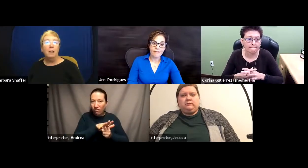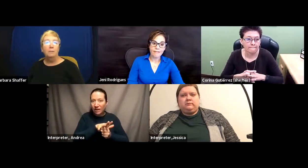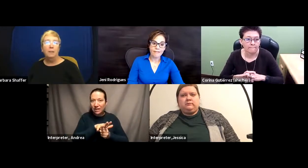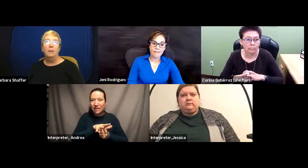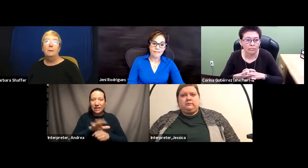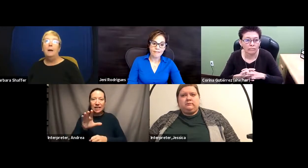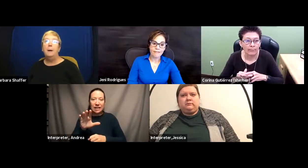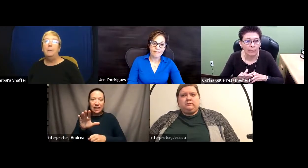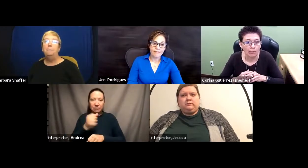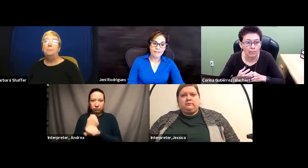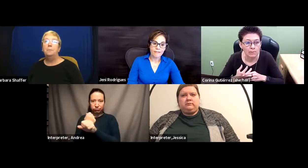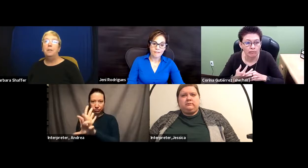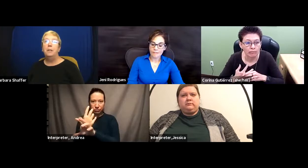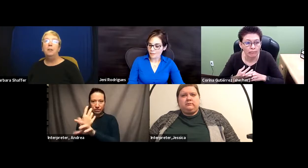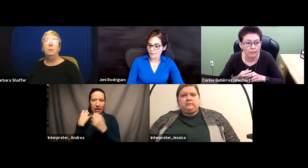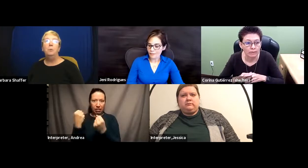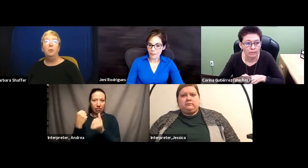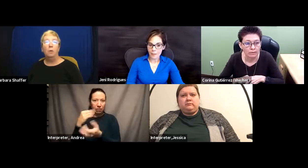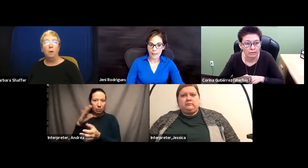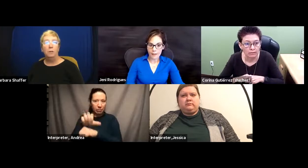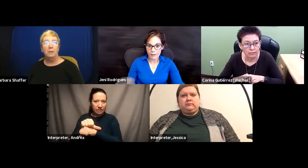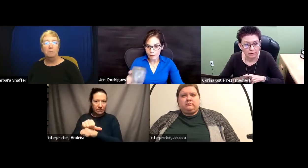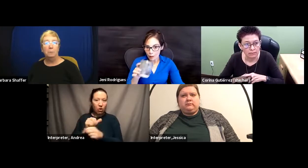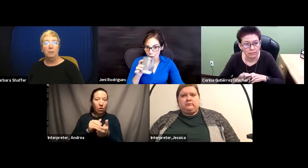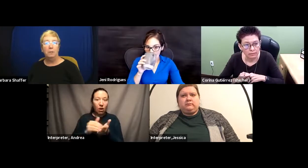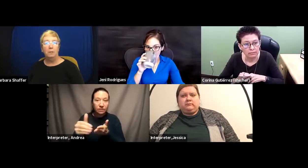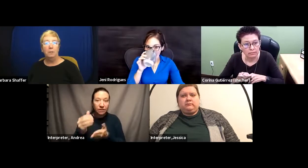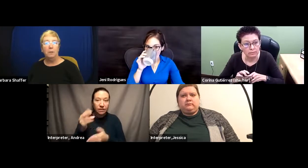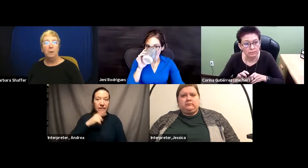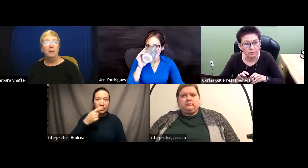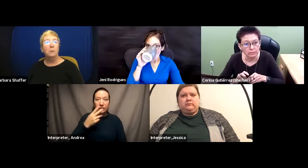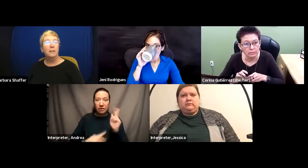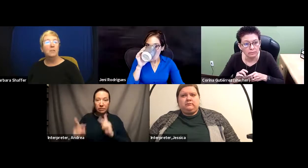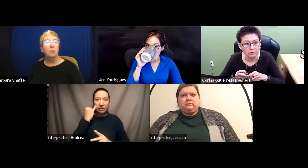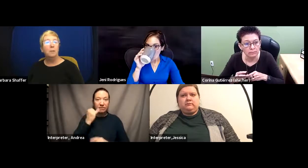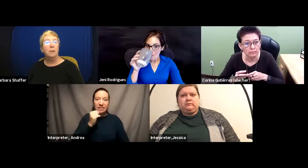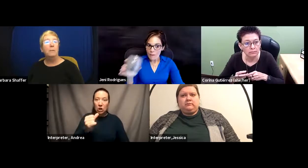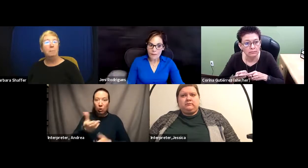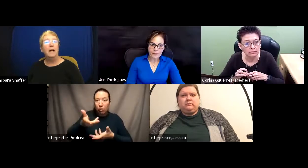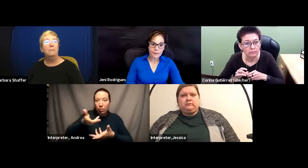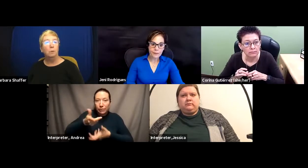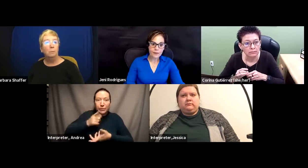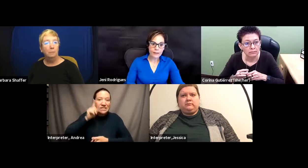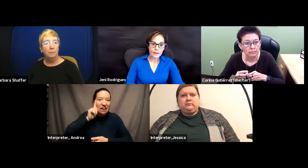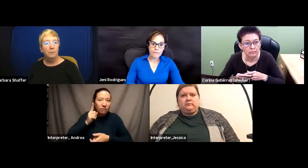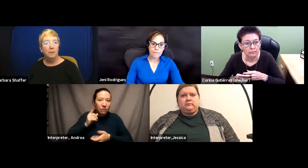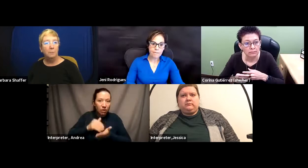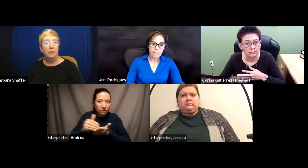often hearing people who don't work with deaf people on a regular basis don't think about the platform that's being